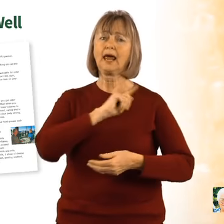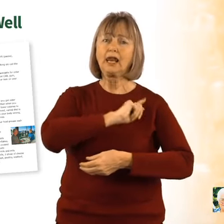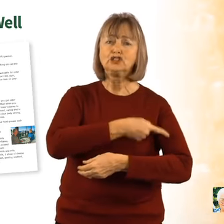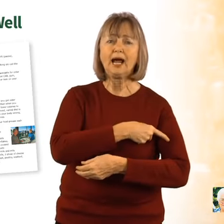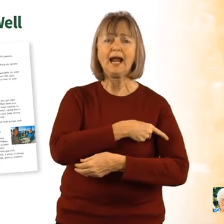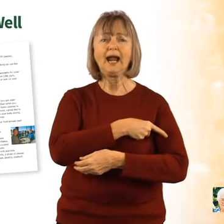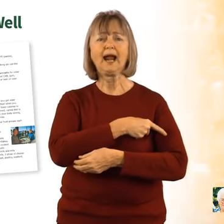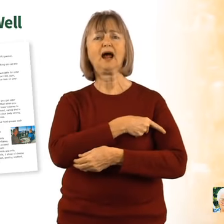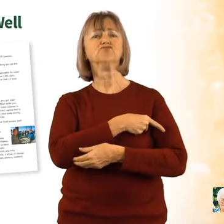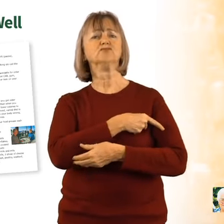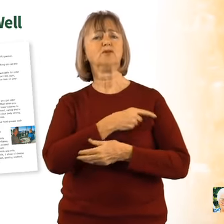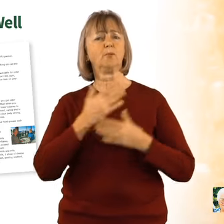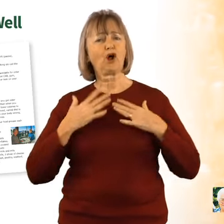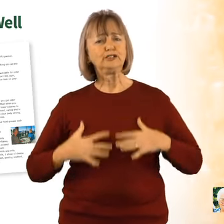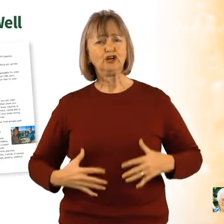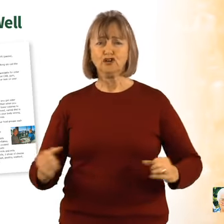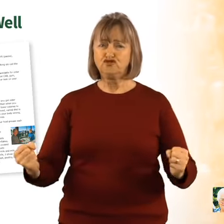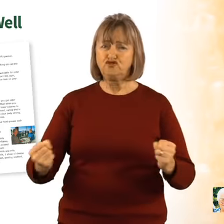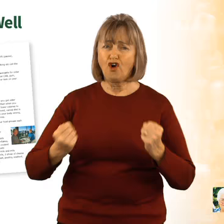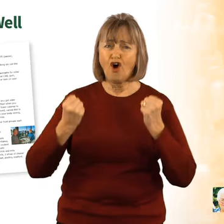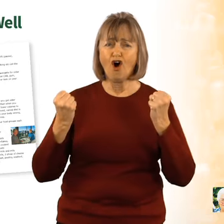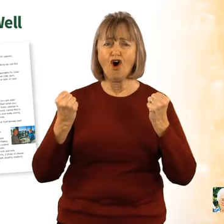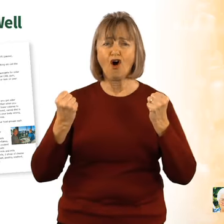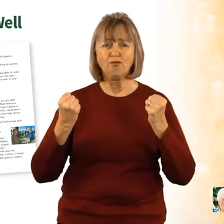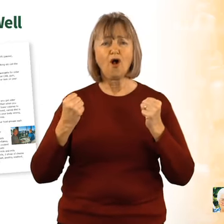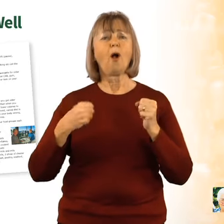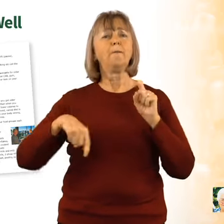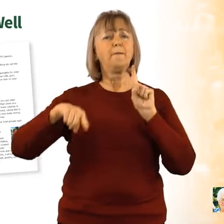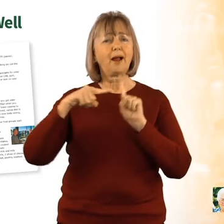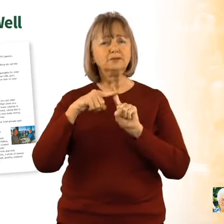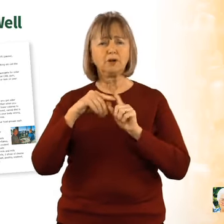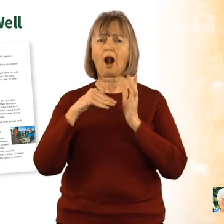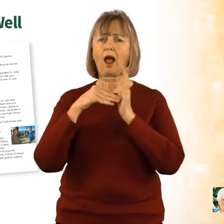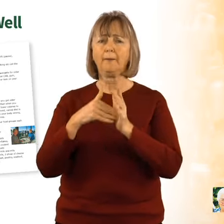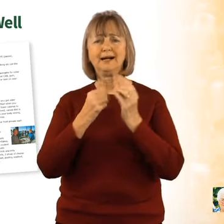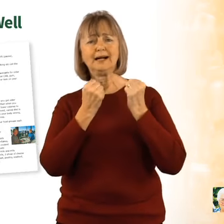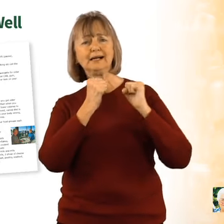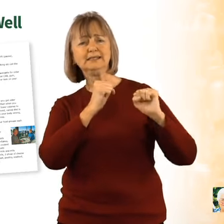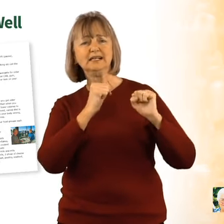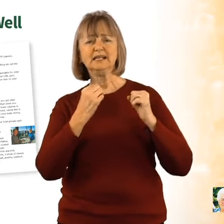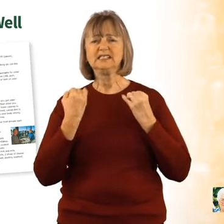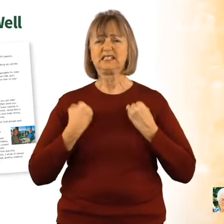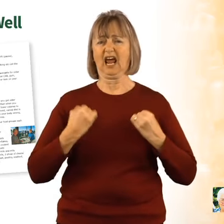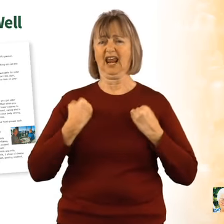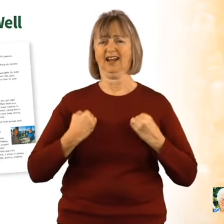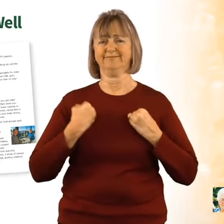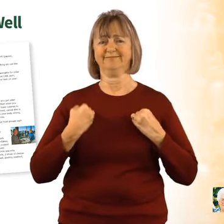A balanced, varied diet is essential to give you energy, keep your body